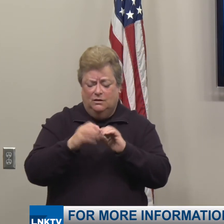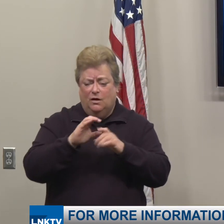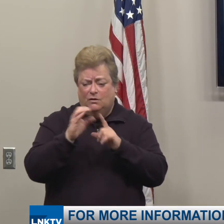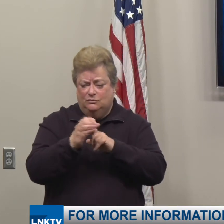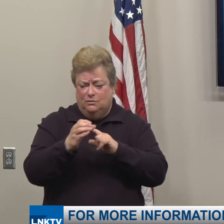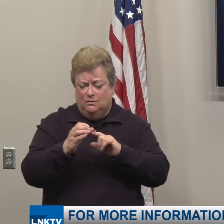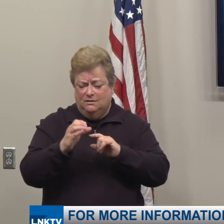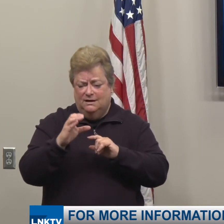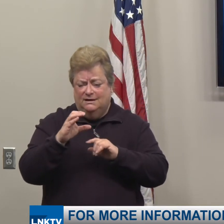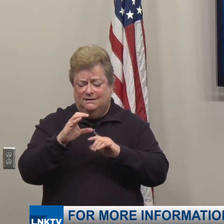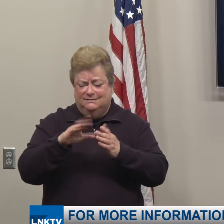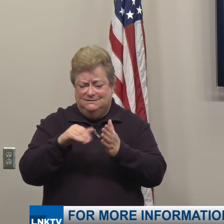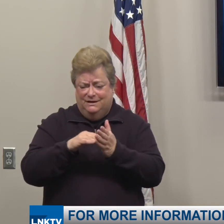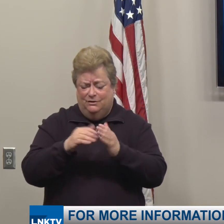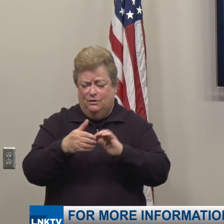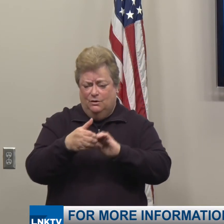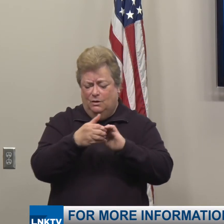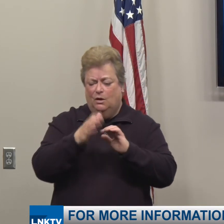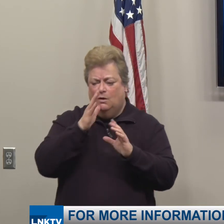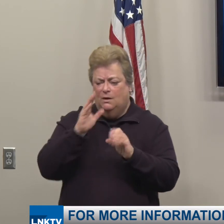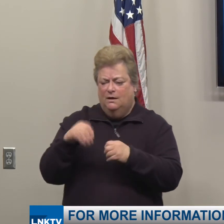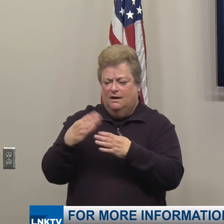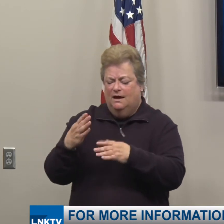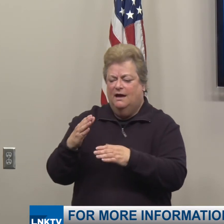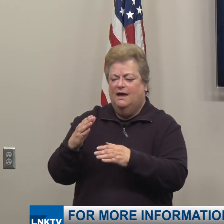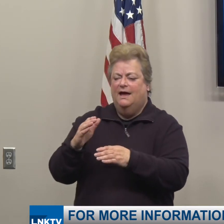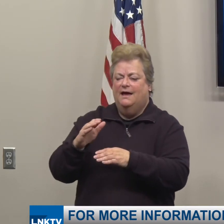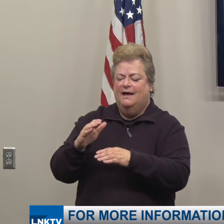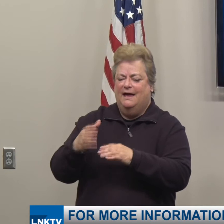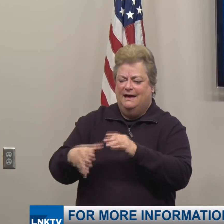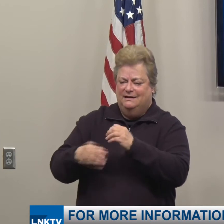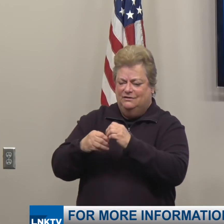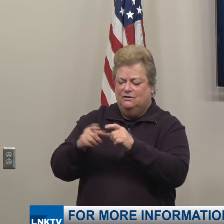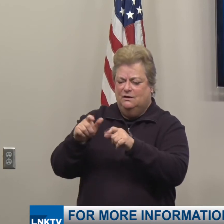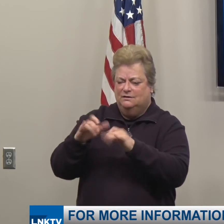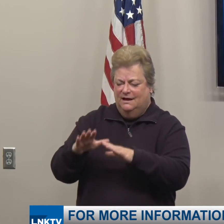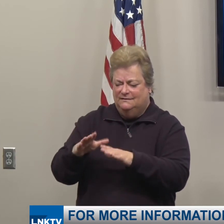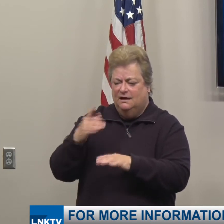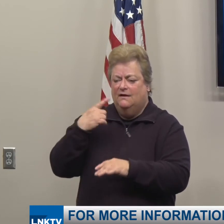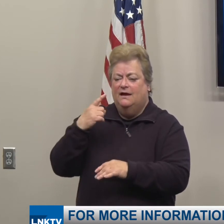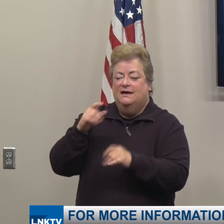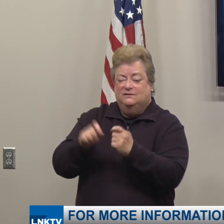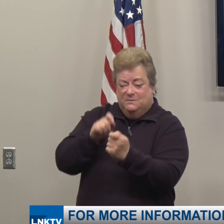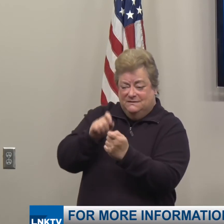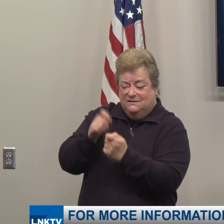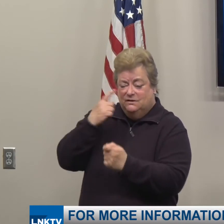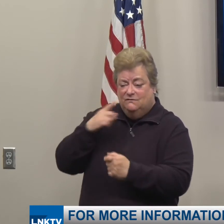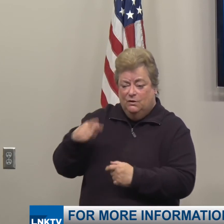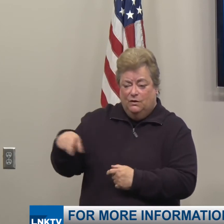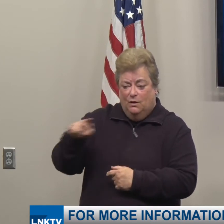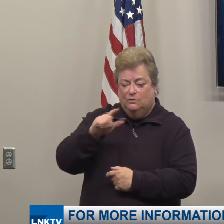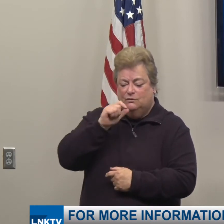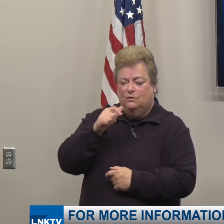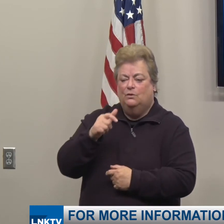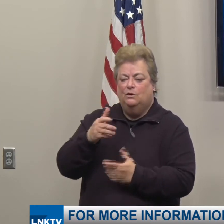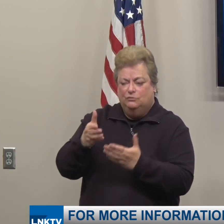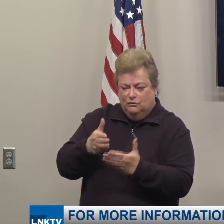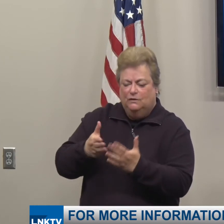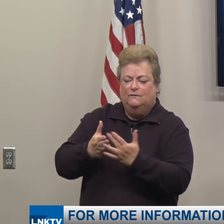are partnering to provide an additional COVID-19 testing opportunity specifically for those served by cultural